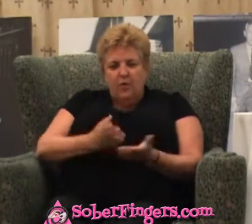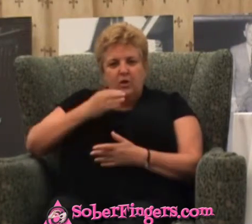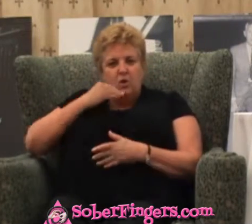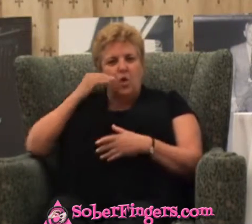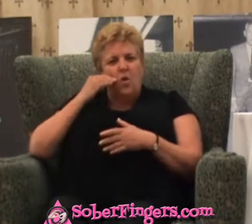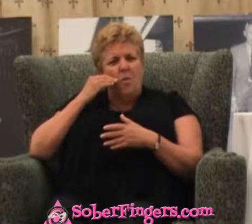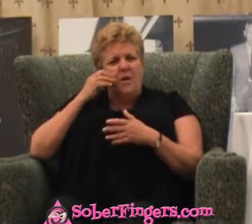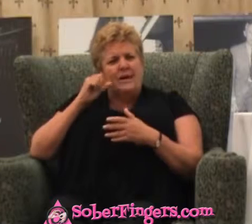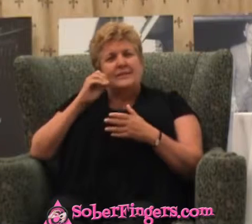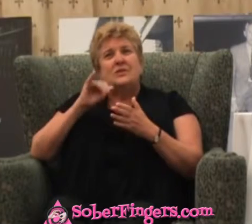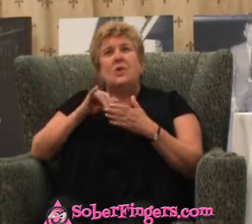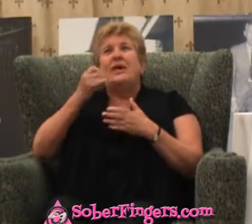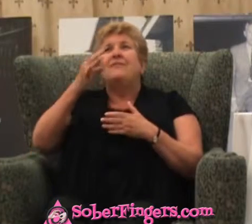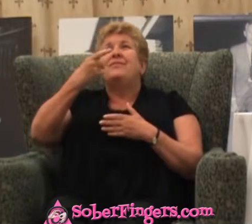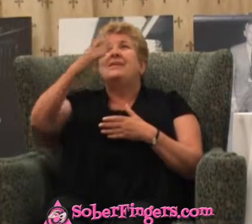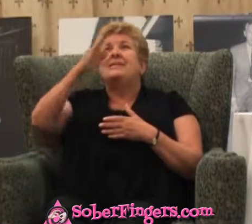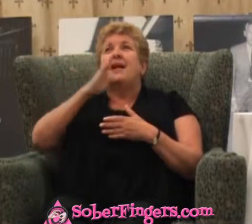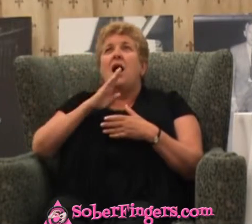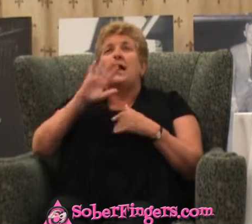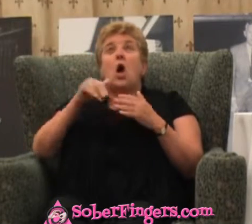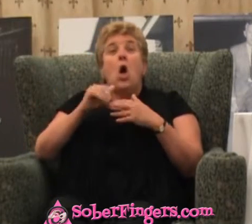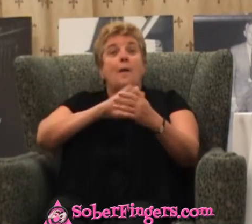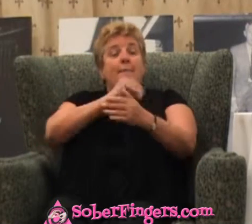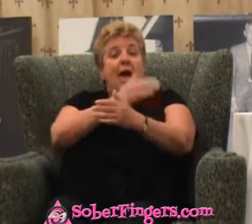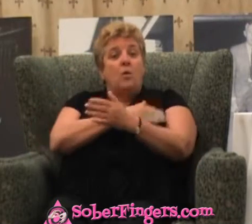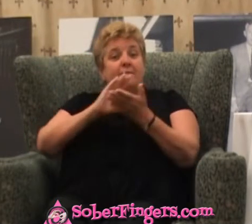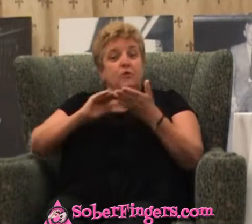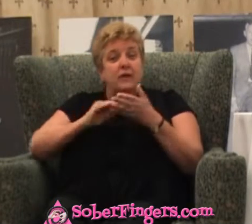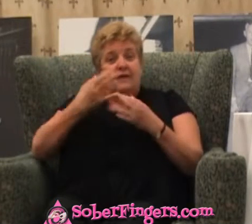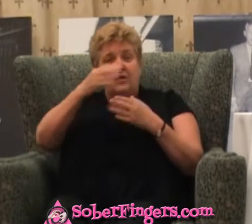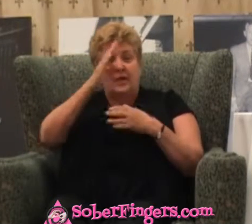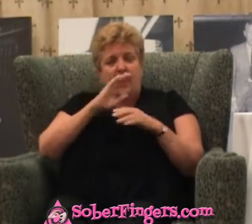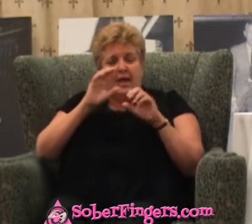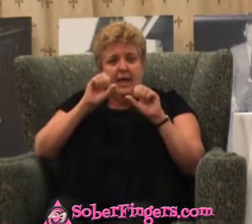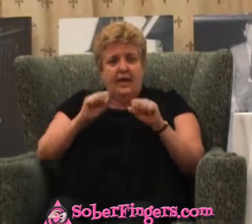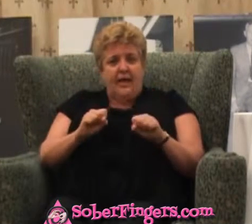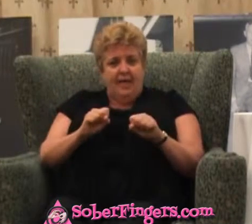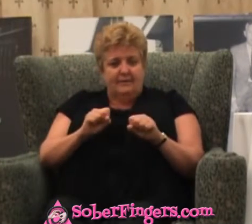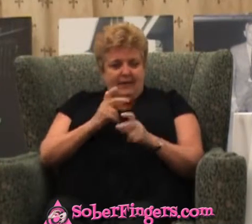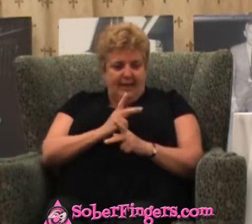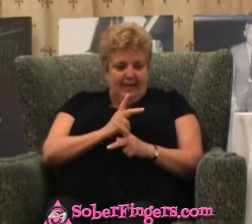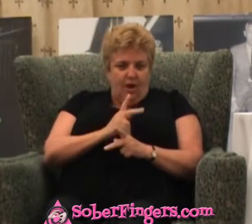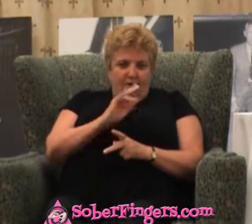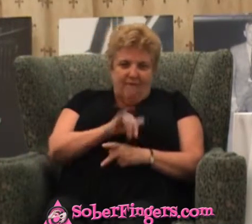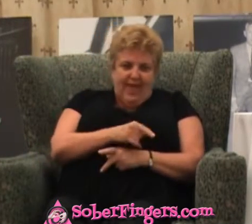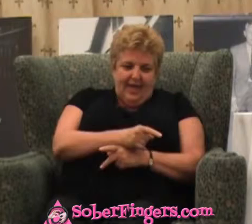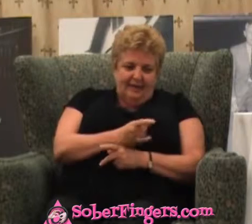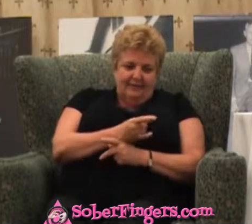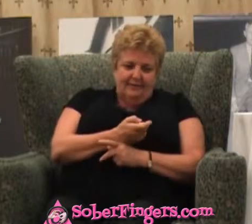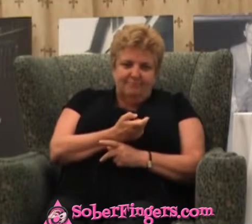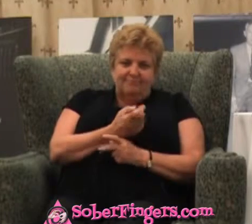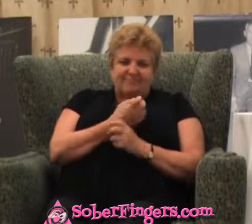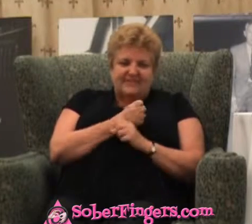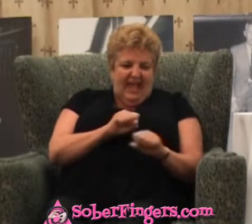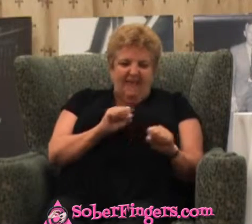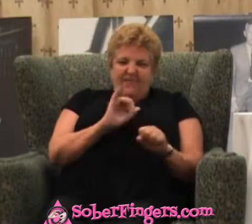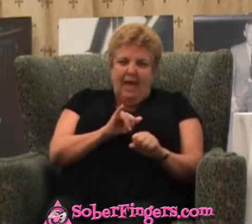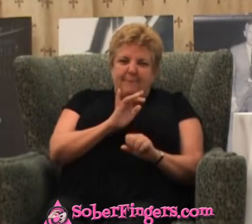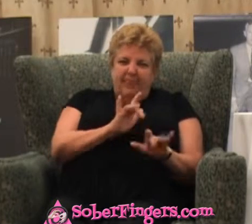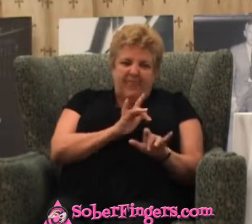infinite, all-powerful, loving, forgiving God can stoop so to save this pathetic little dog, what do you think He's